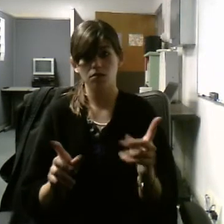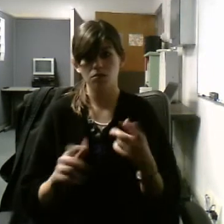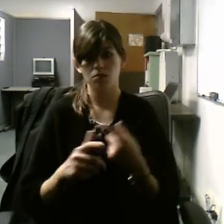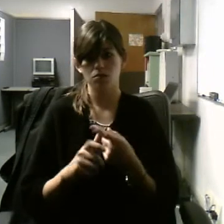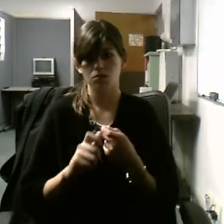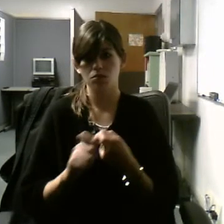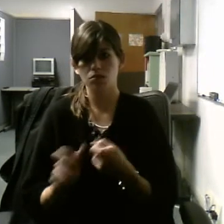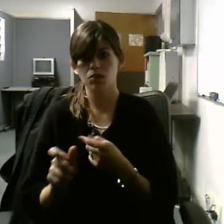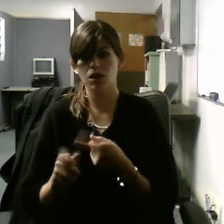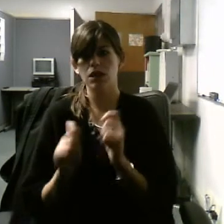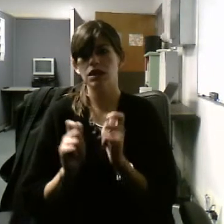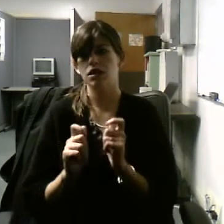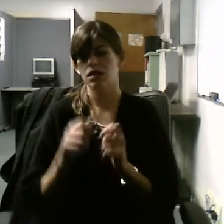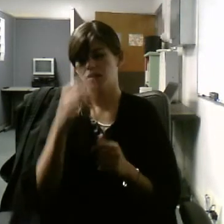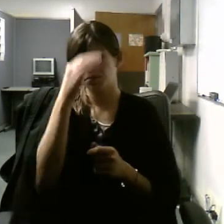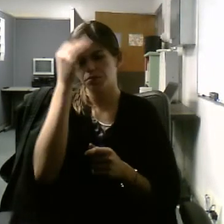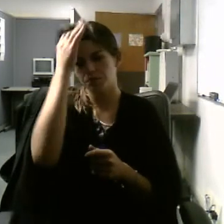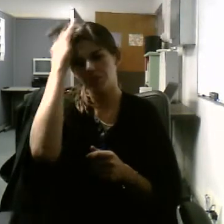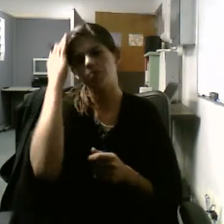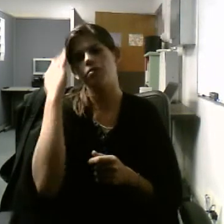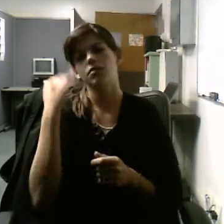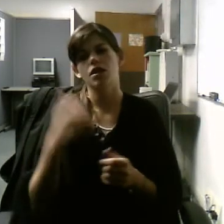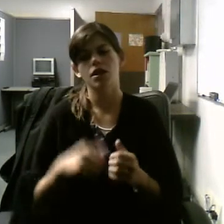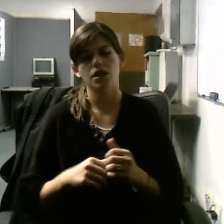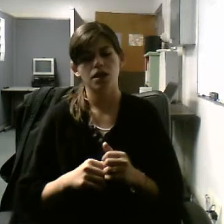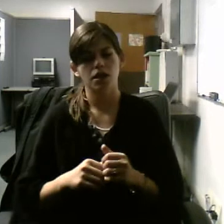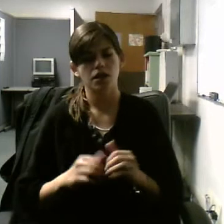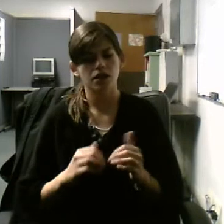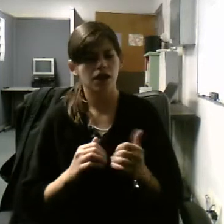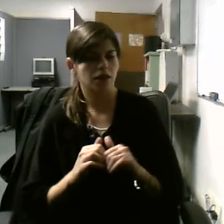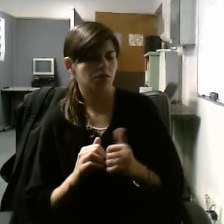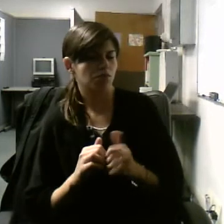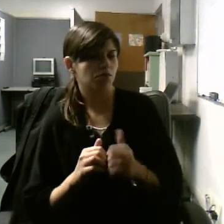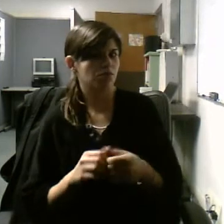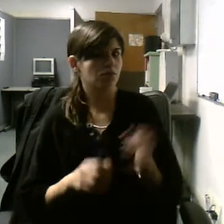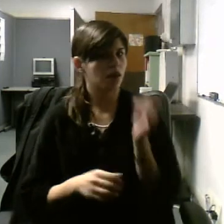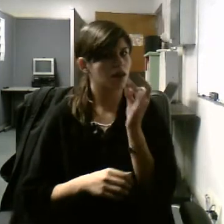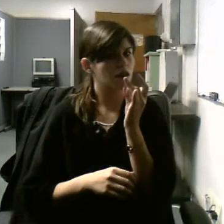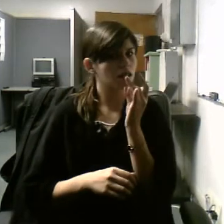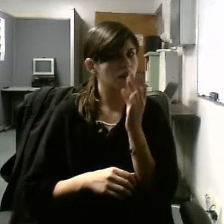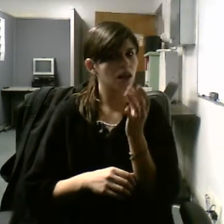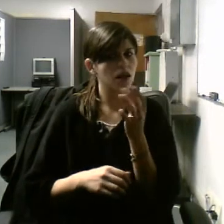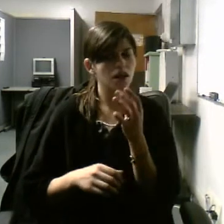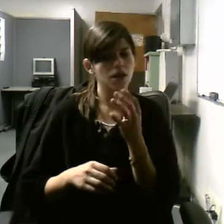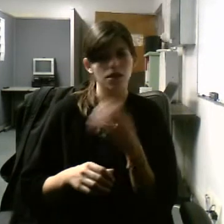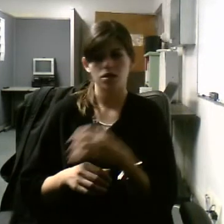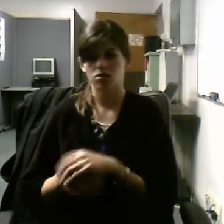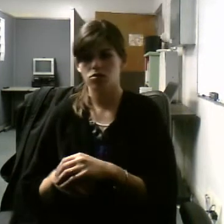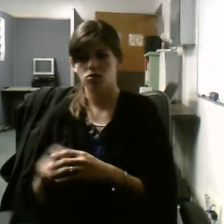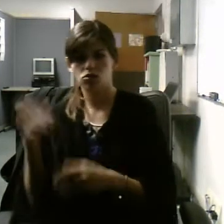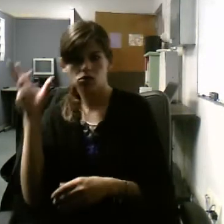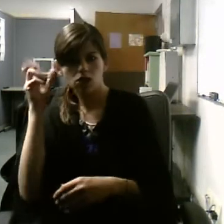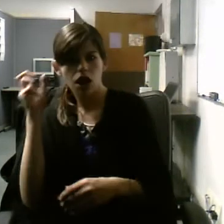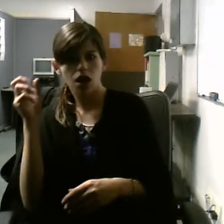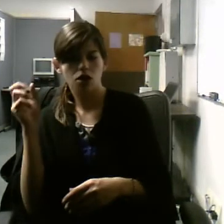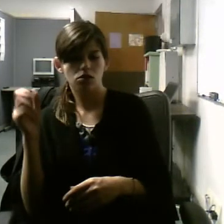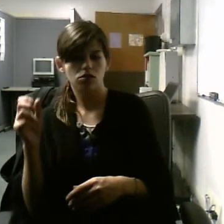like how light travels faster than sound, which we know by observing the difference between lightning and thunder during a storm.